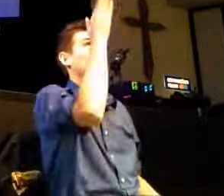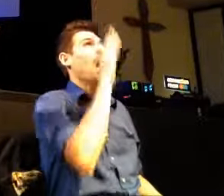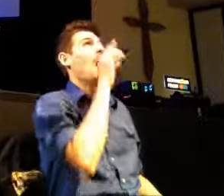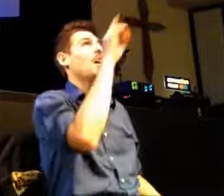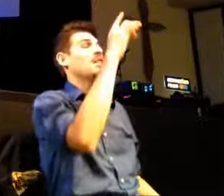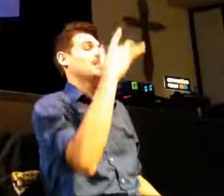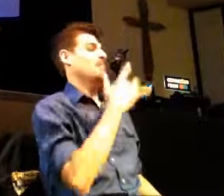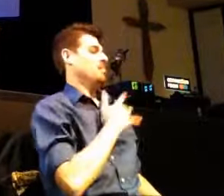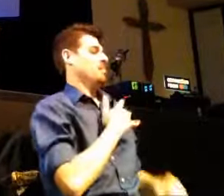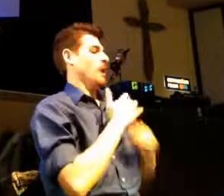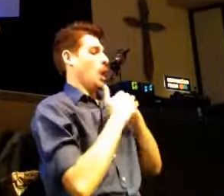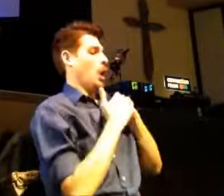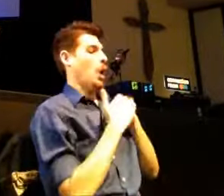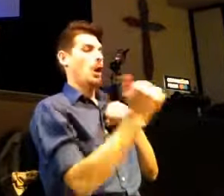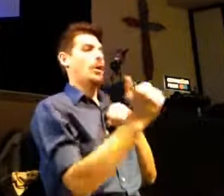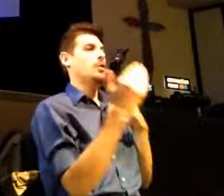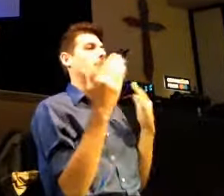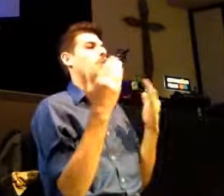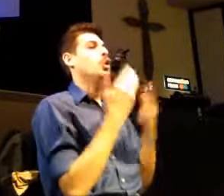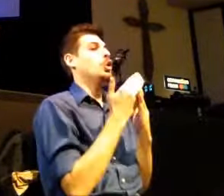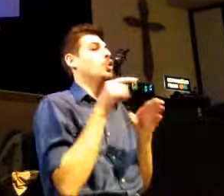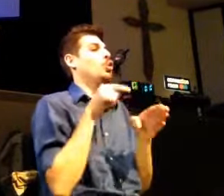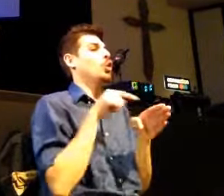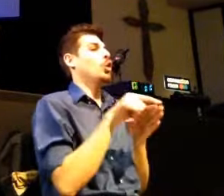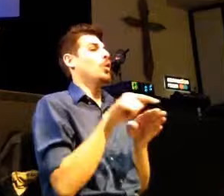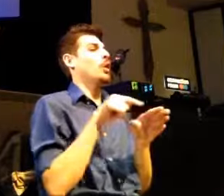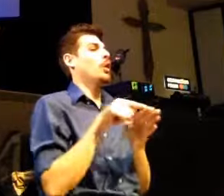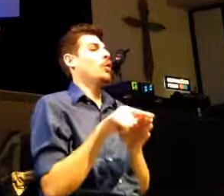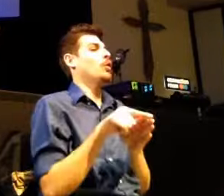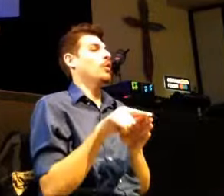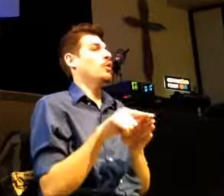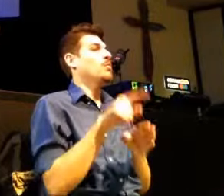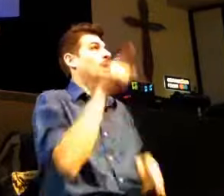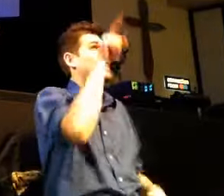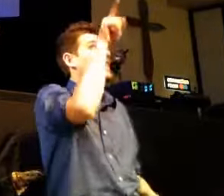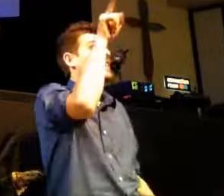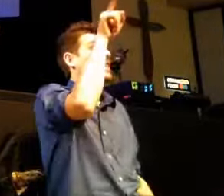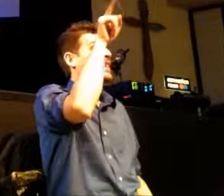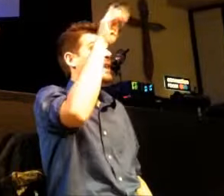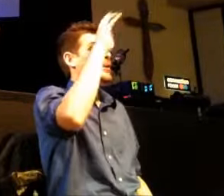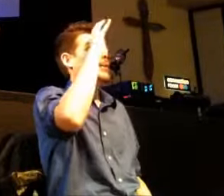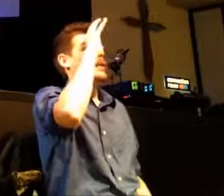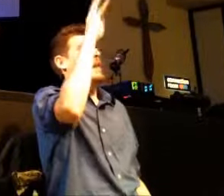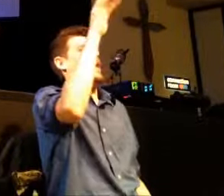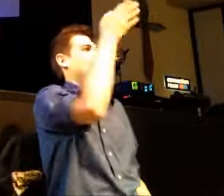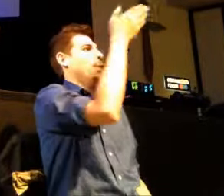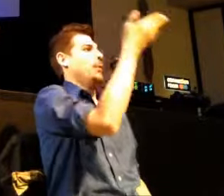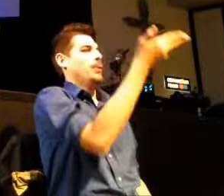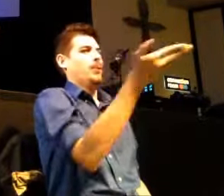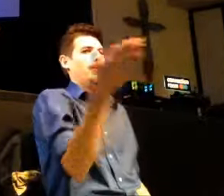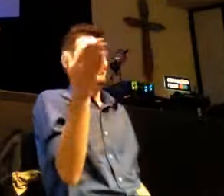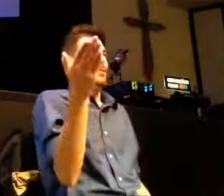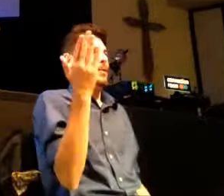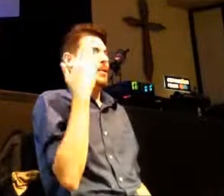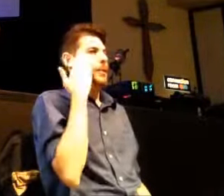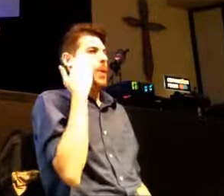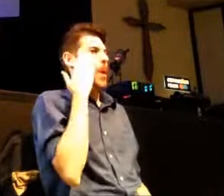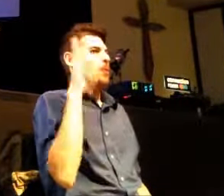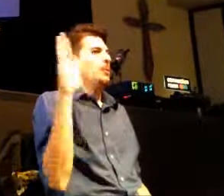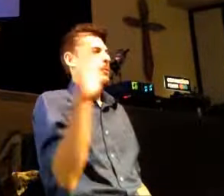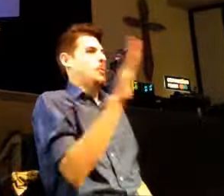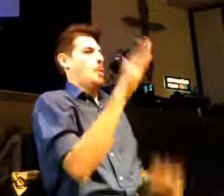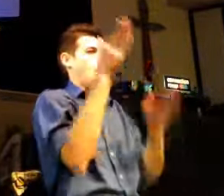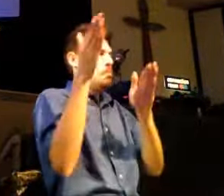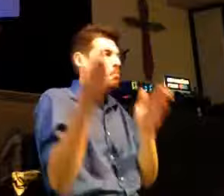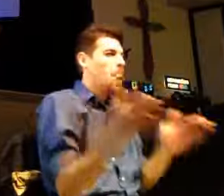career. Maybe God has been saying to you, I have made you, I have built you, I am calling you, summoning you into a new kind of career where I have